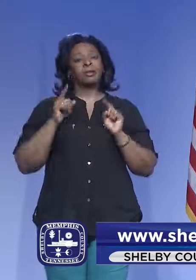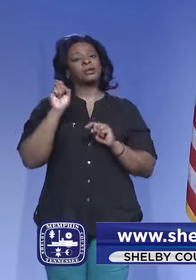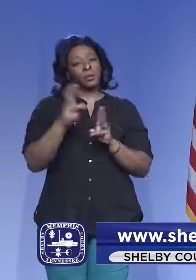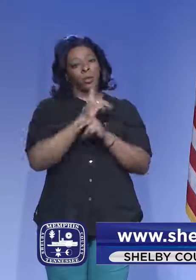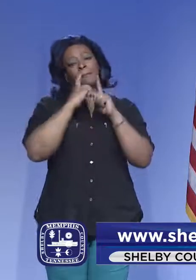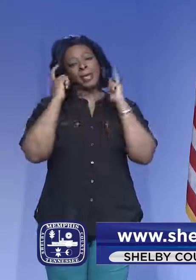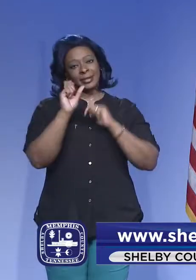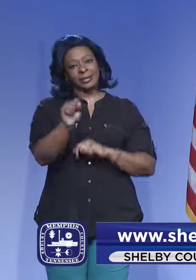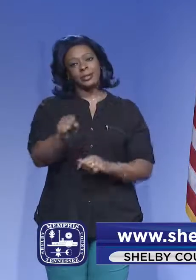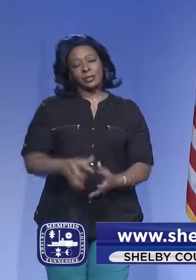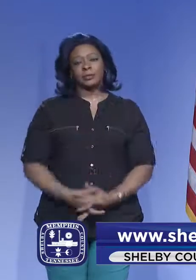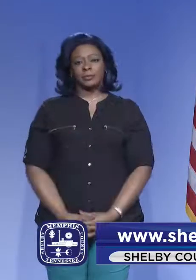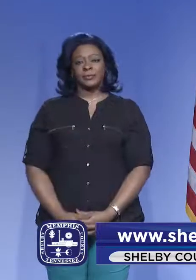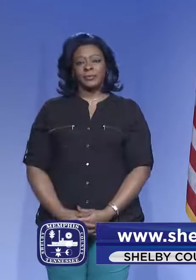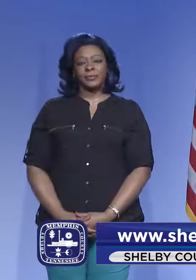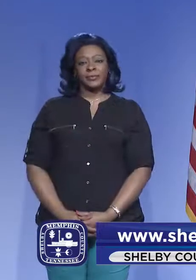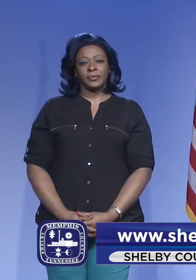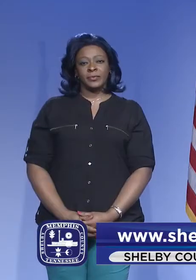wear a mask.